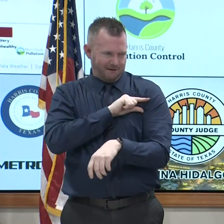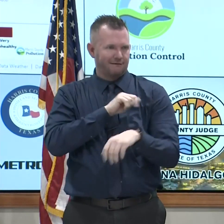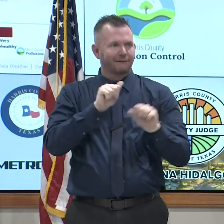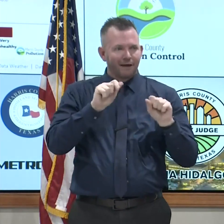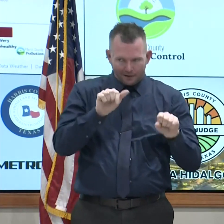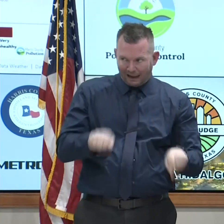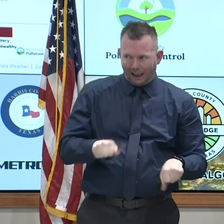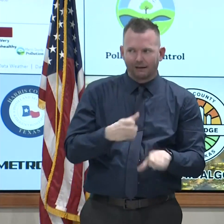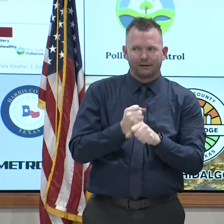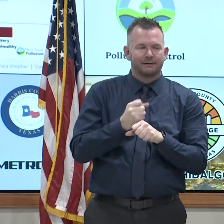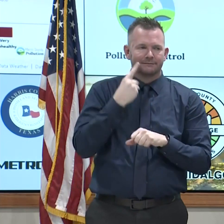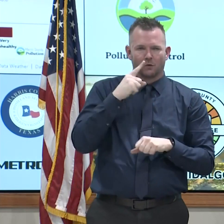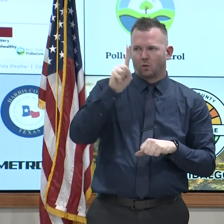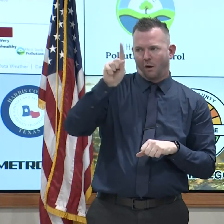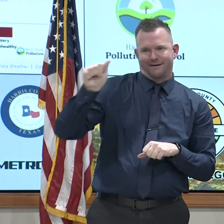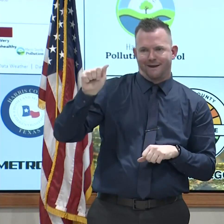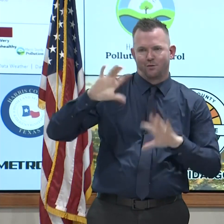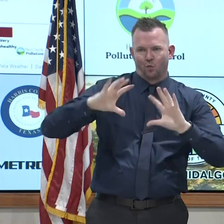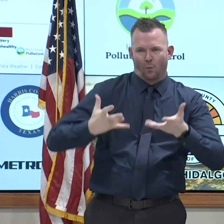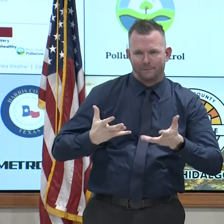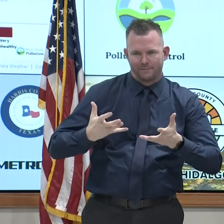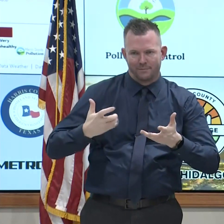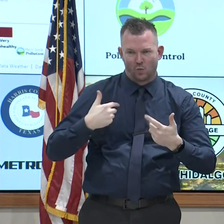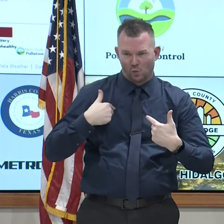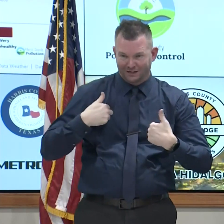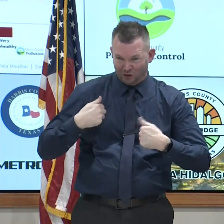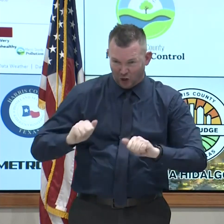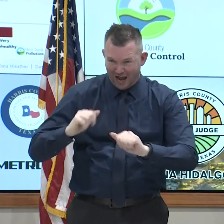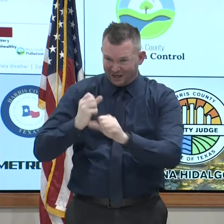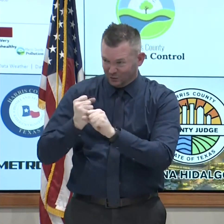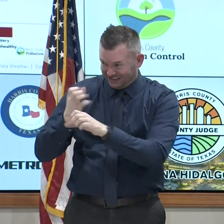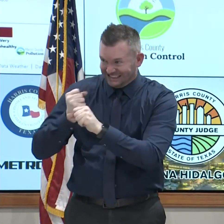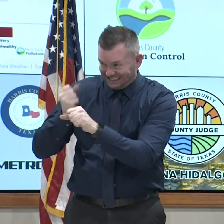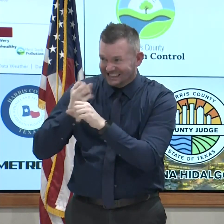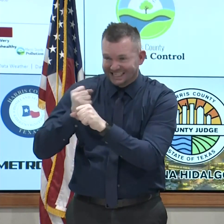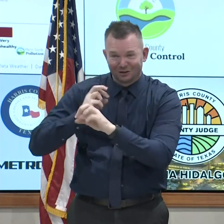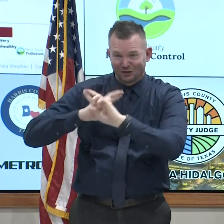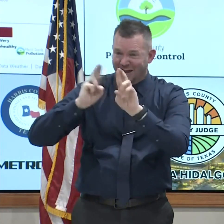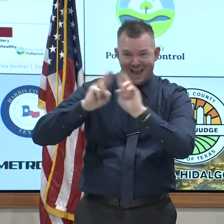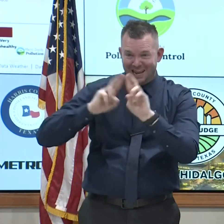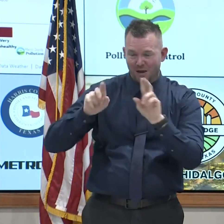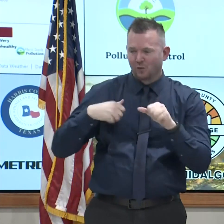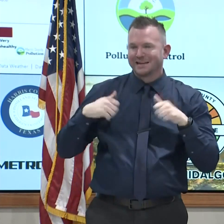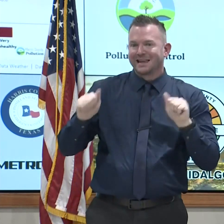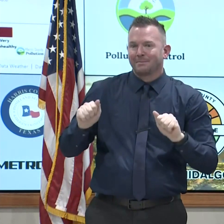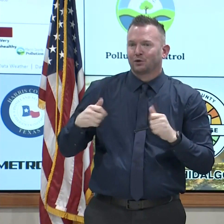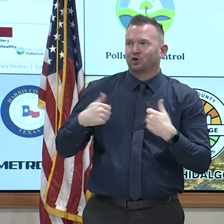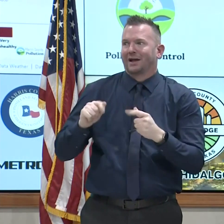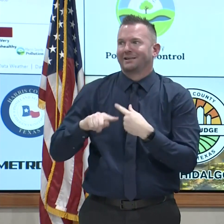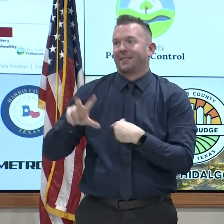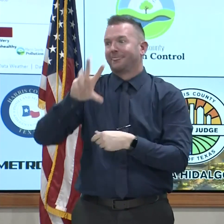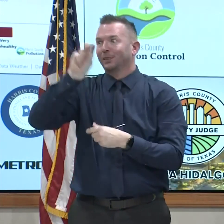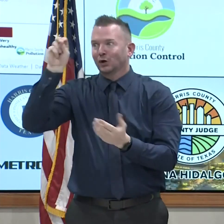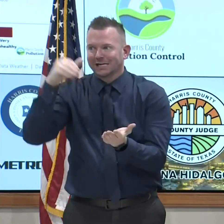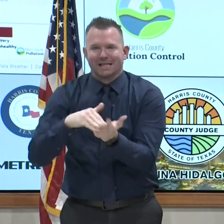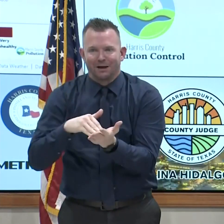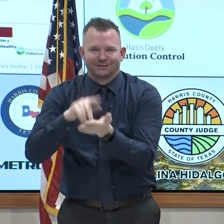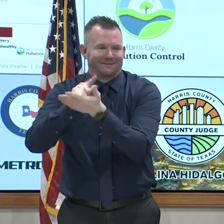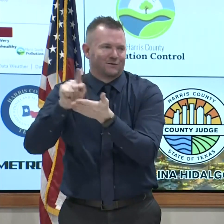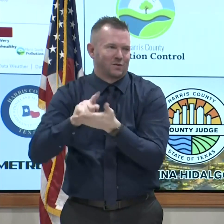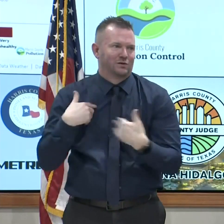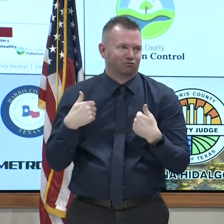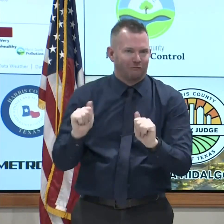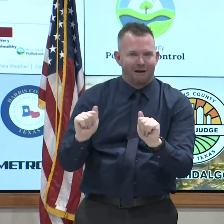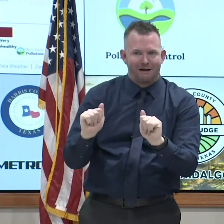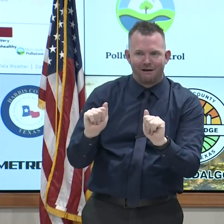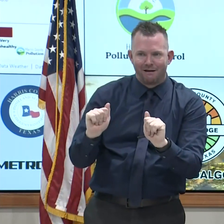30,000 vaccines a week at least. And that's where, as soon as the supply chains catch up, we'll be able to get that out the door.